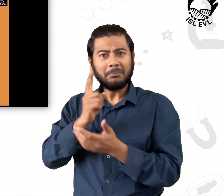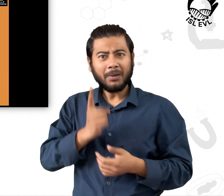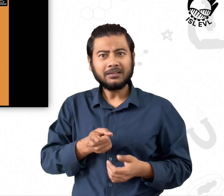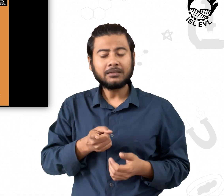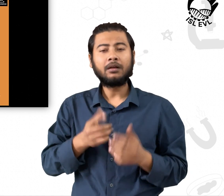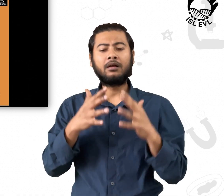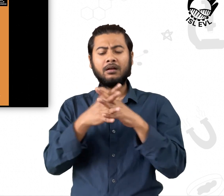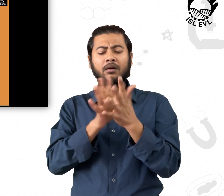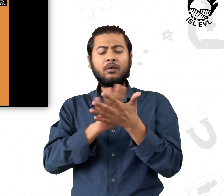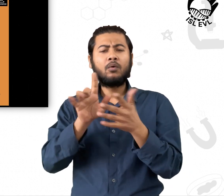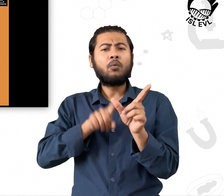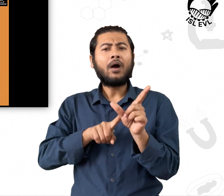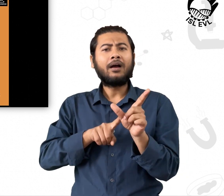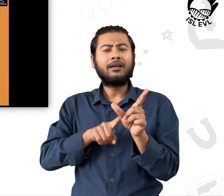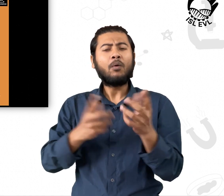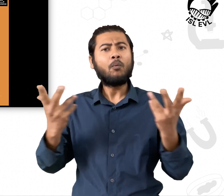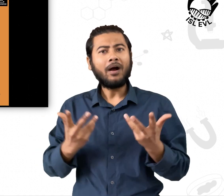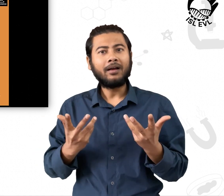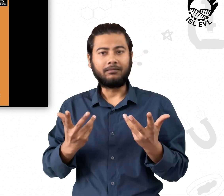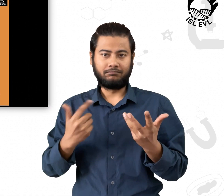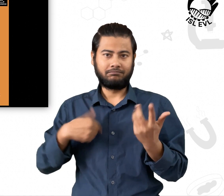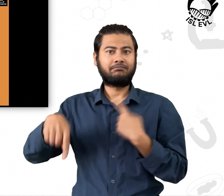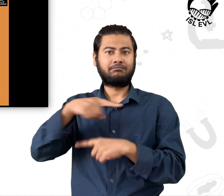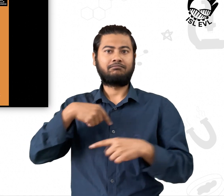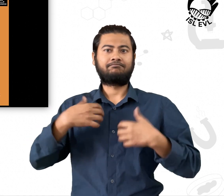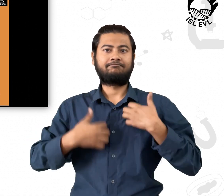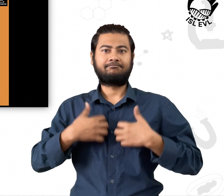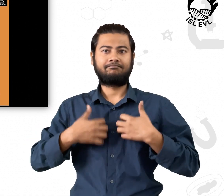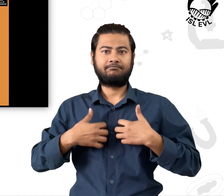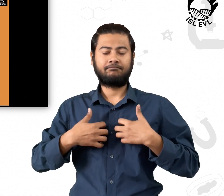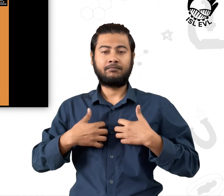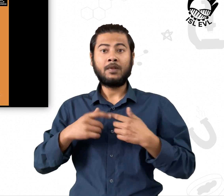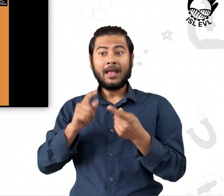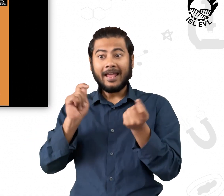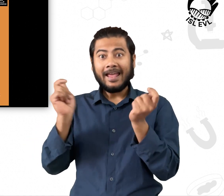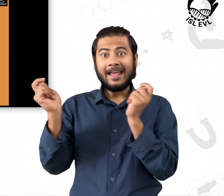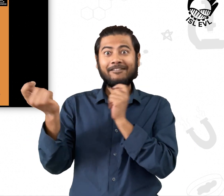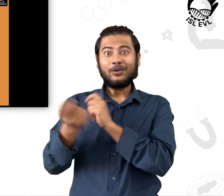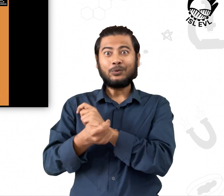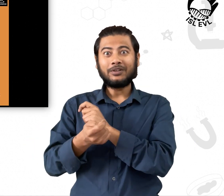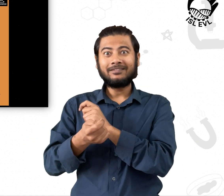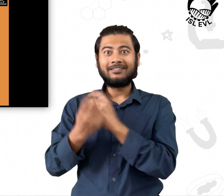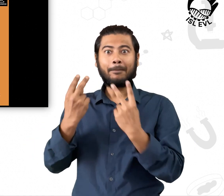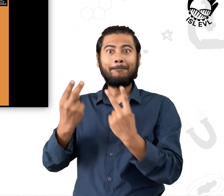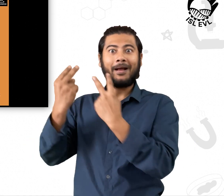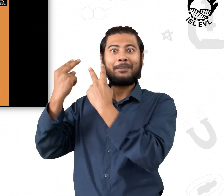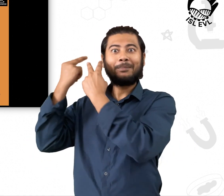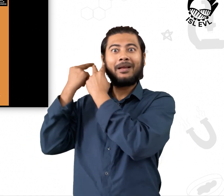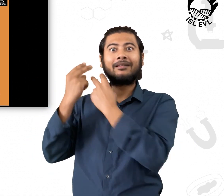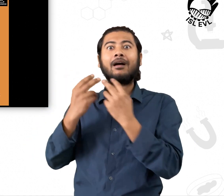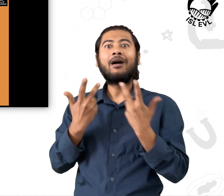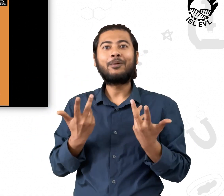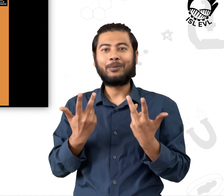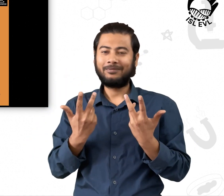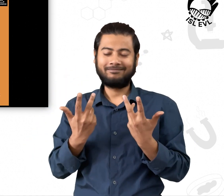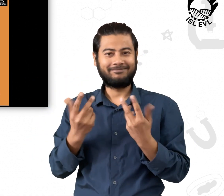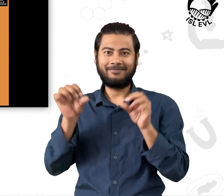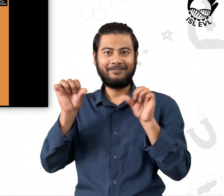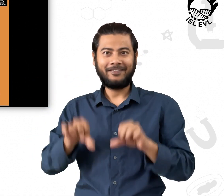each other? So we are interested in why questions. So what we do is something called experimental evolution or